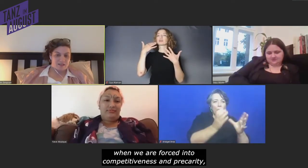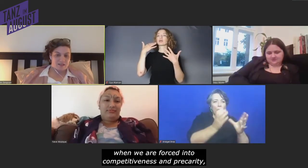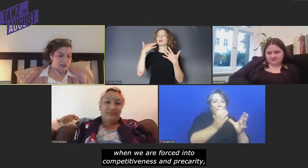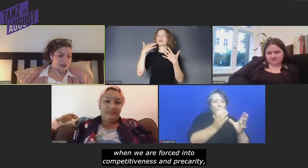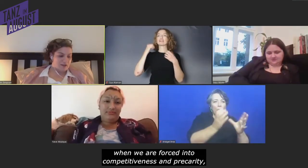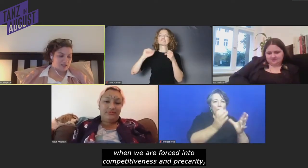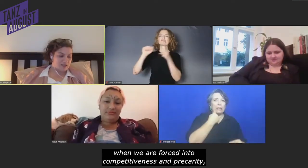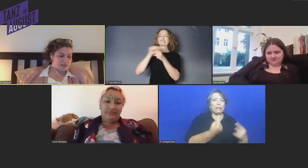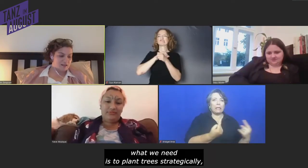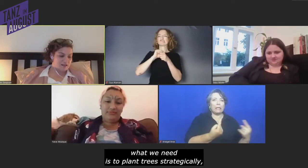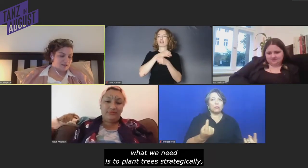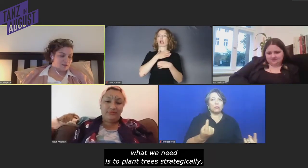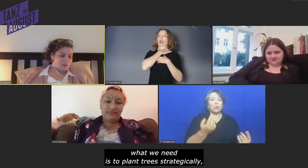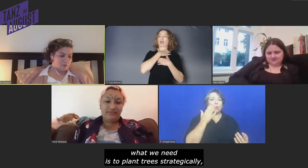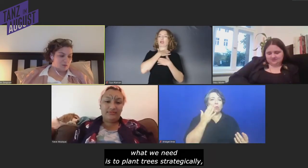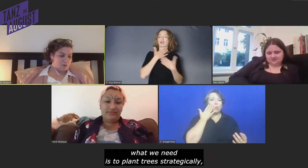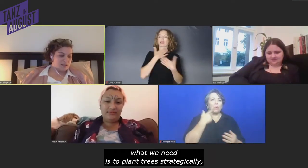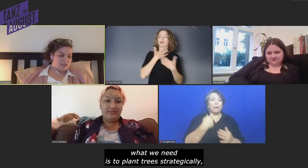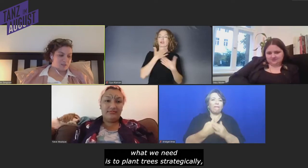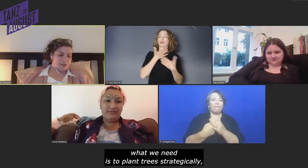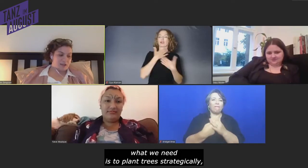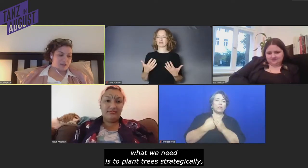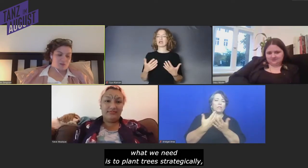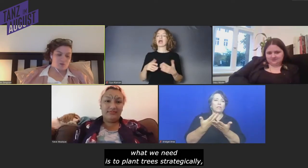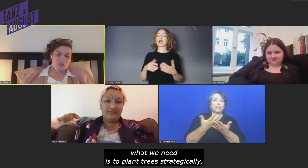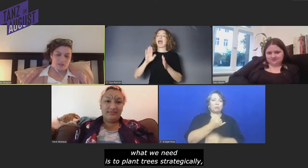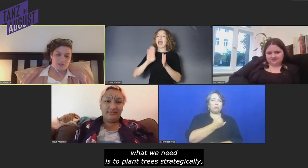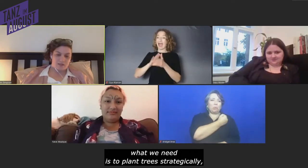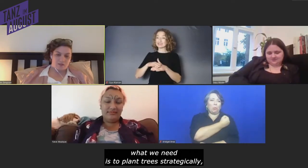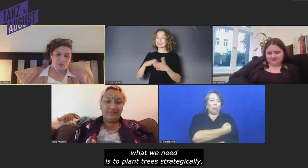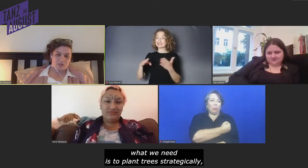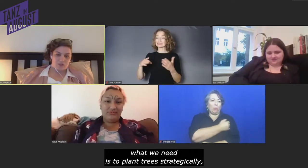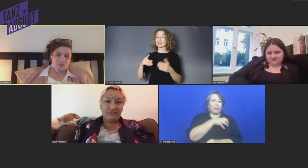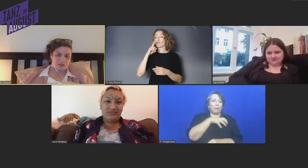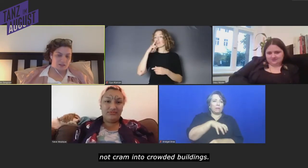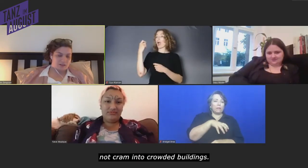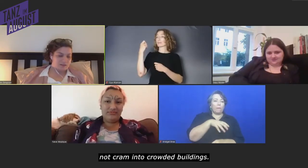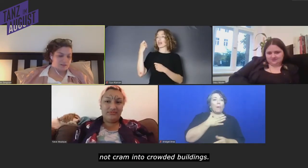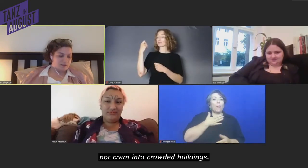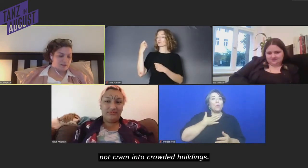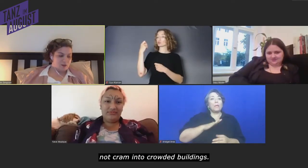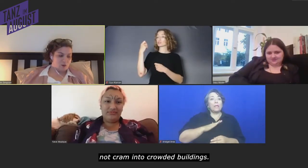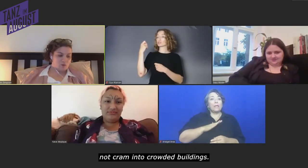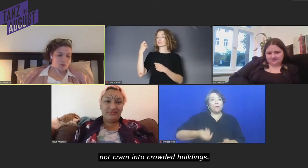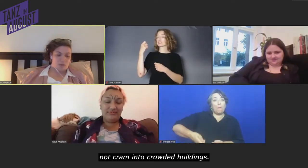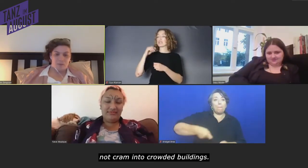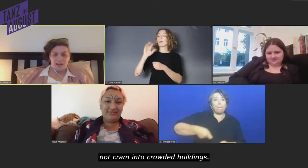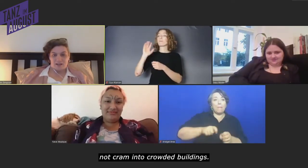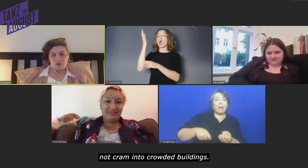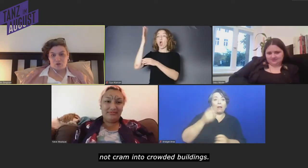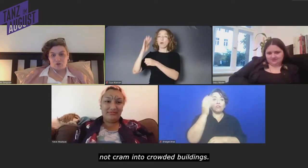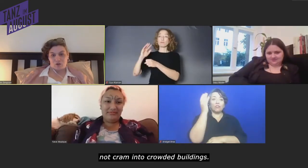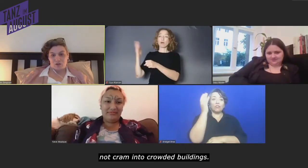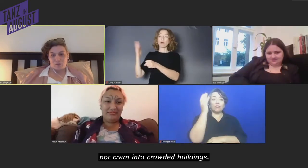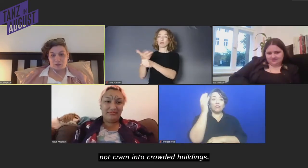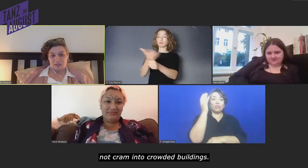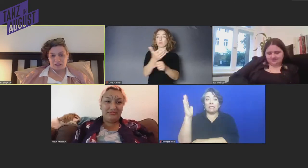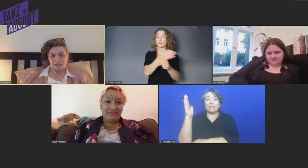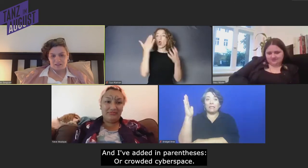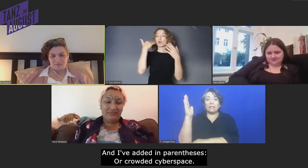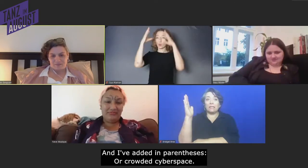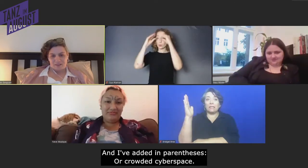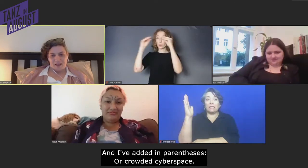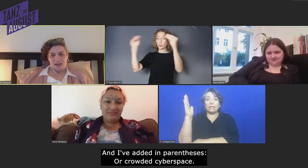and precarity, what we need is to plant trees strategically, not cram into crowded